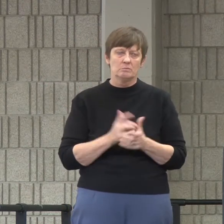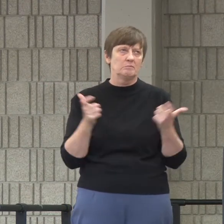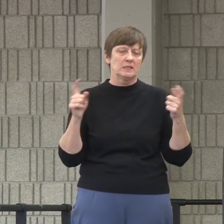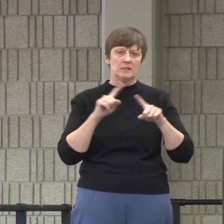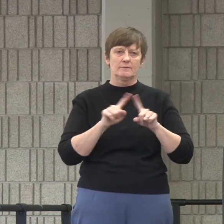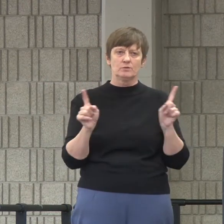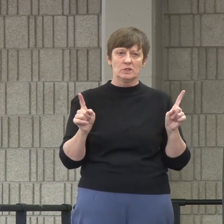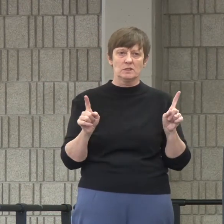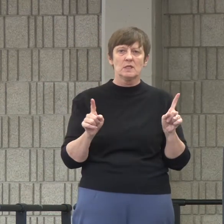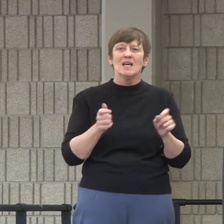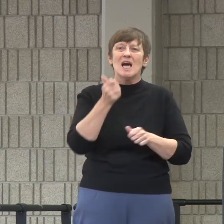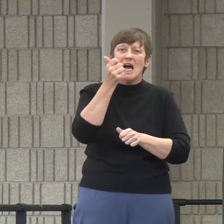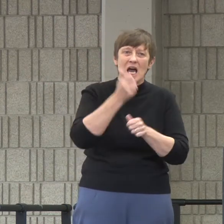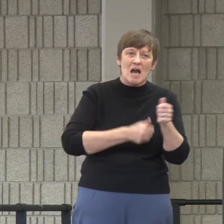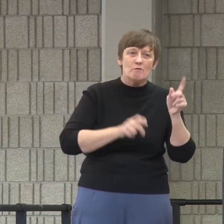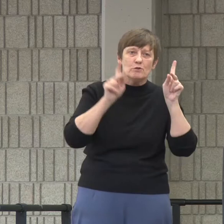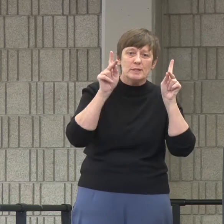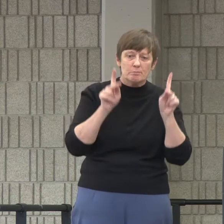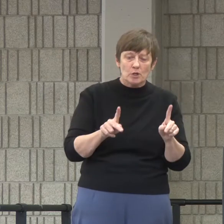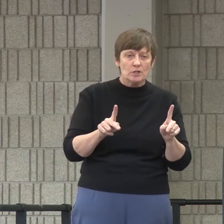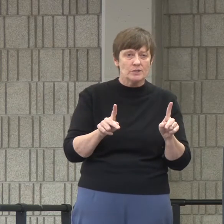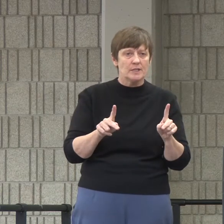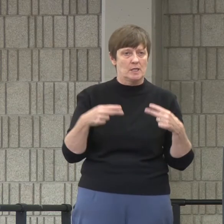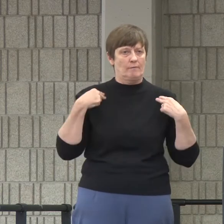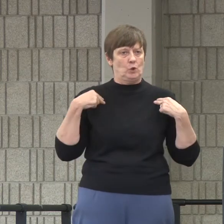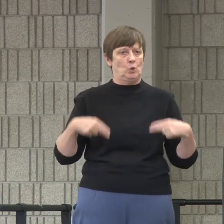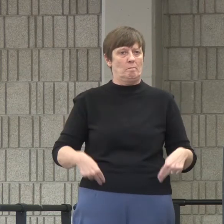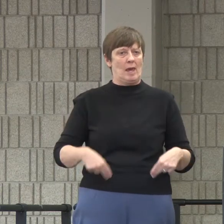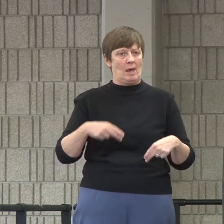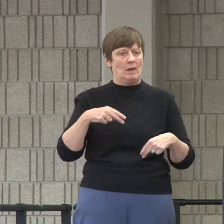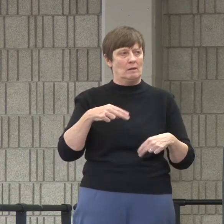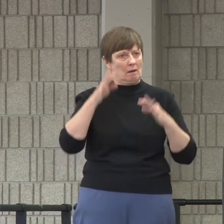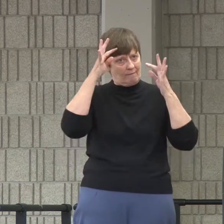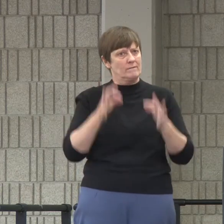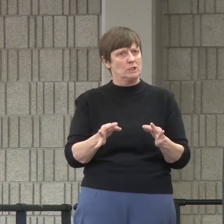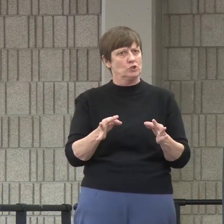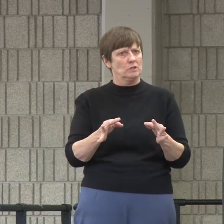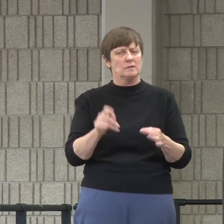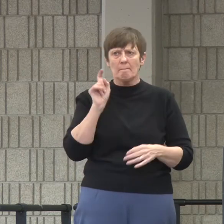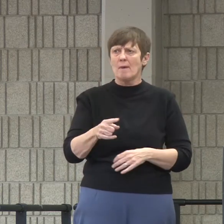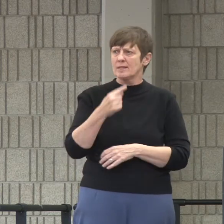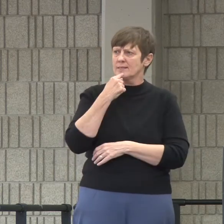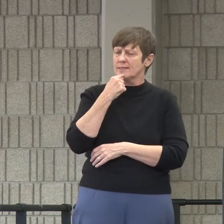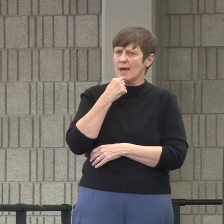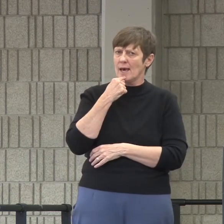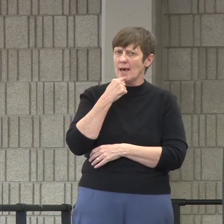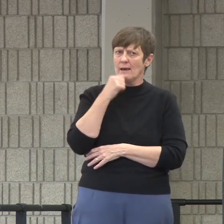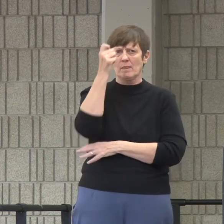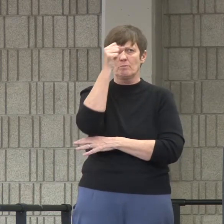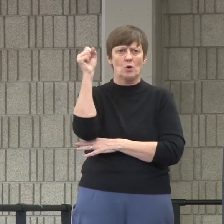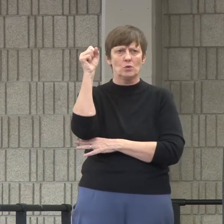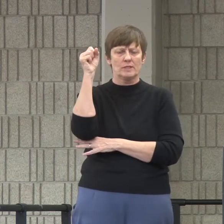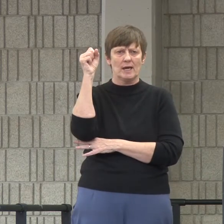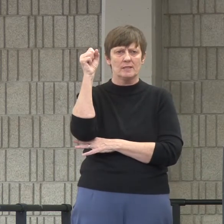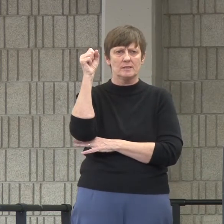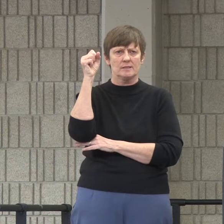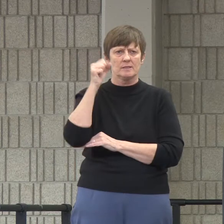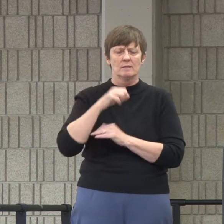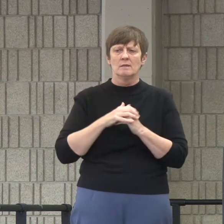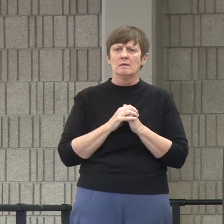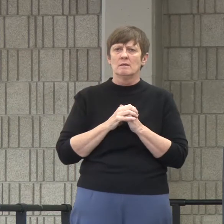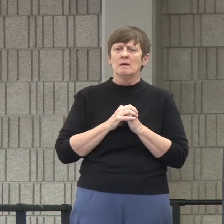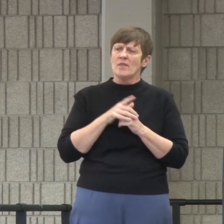said, every person of humane convictions must decide on the protest that best suits his or